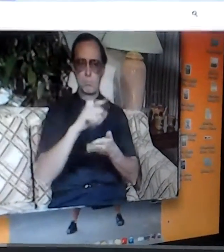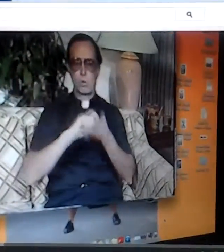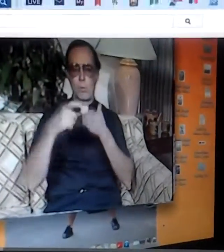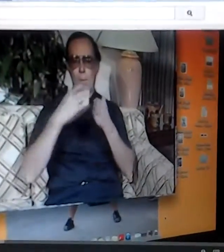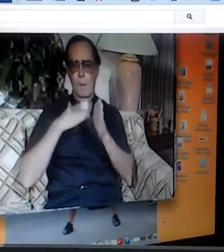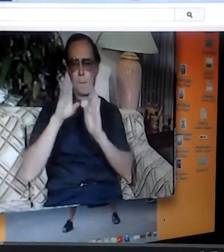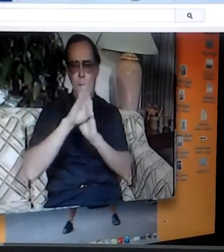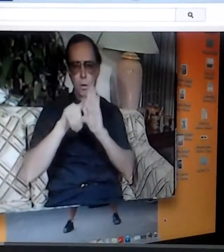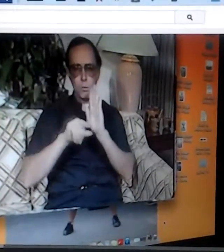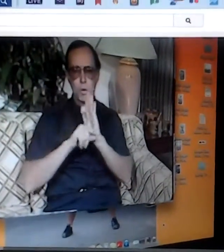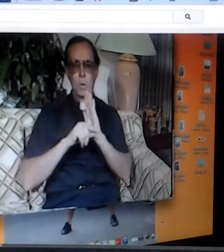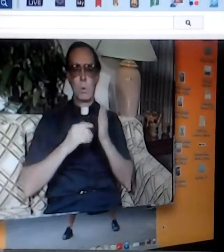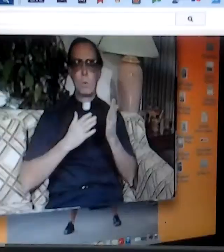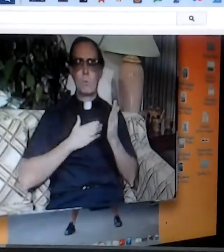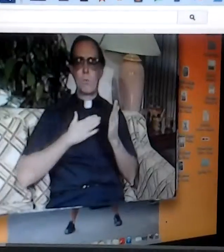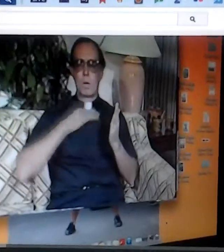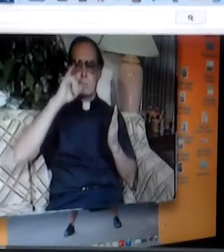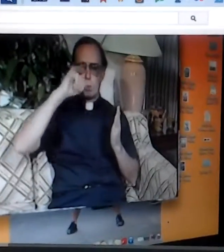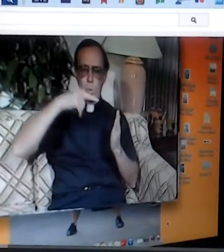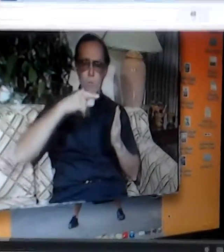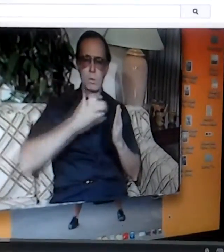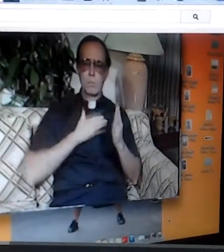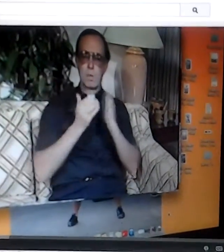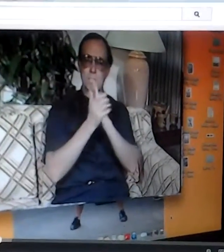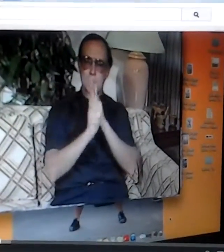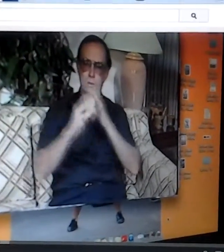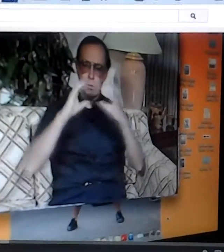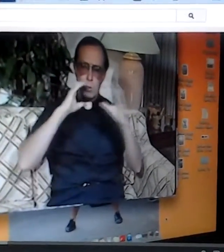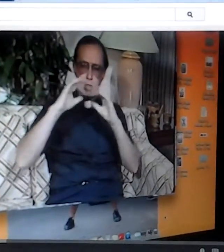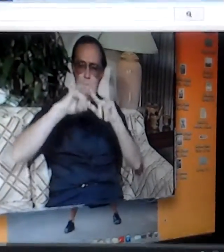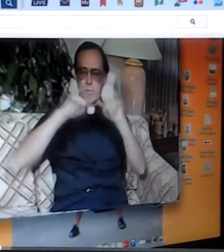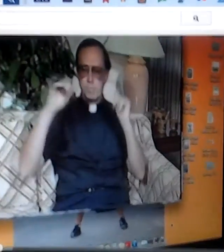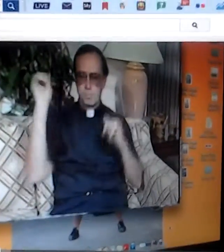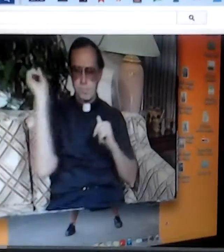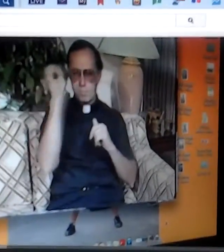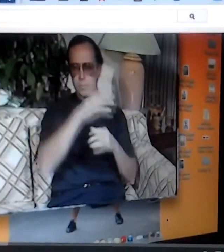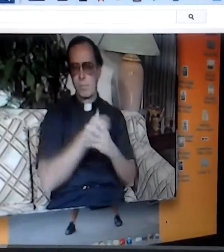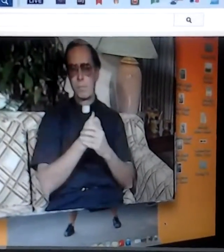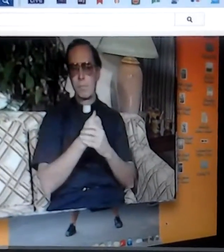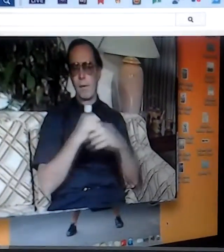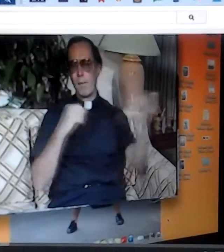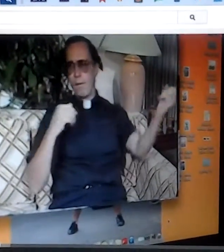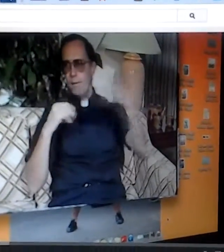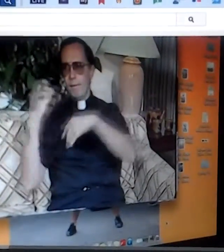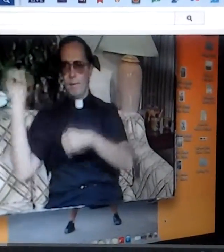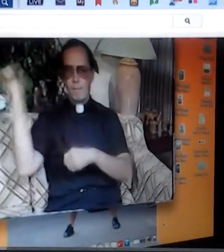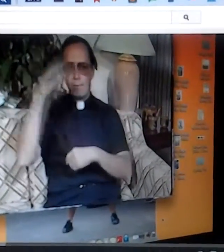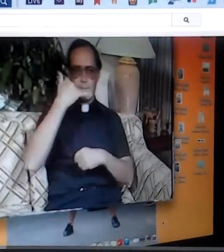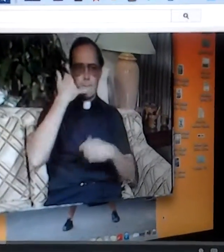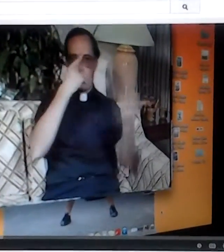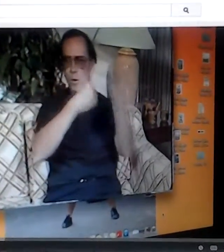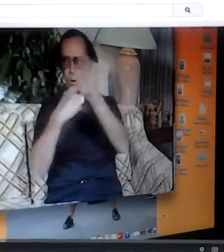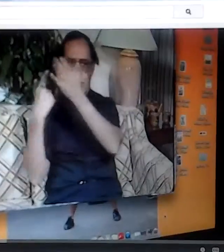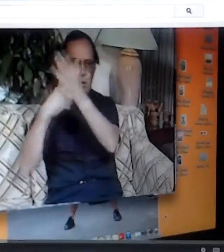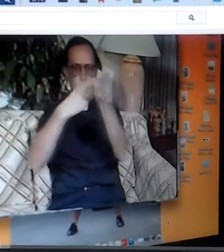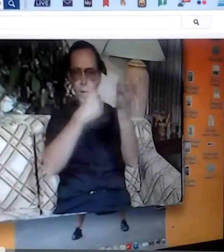So then the last thing they said, write to the school's principal. So I wrote the school's principal about my communication skills and I sent it